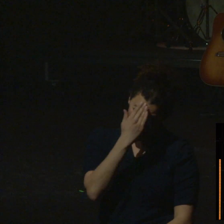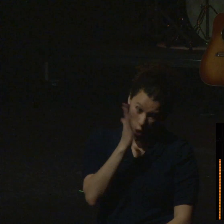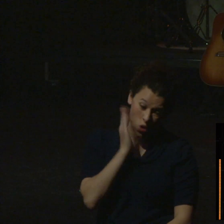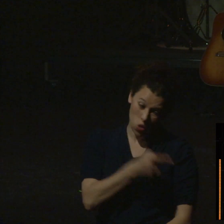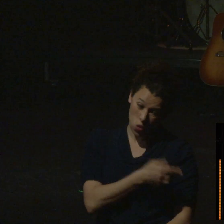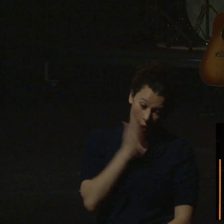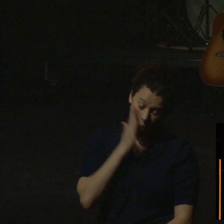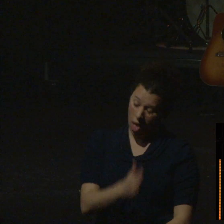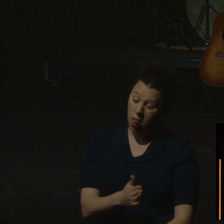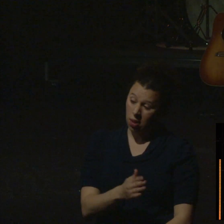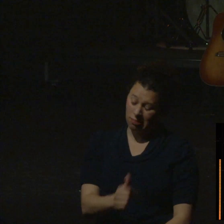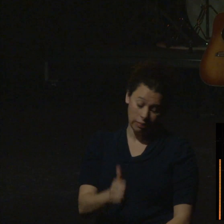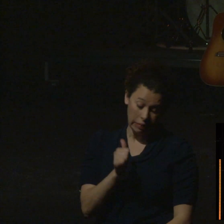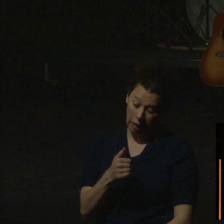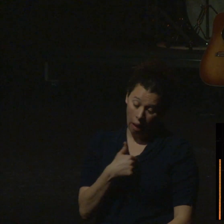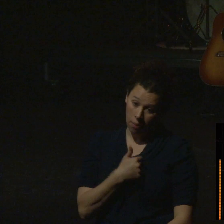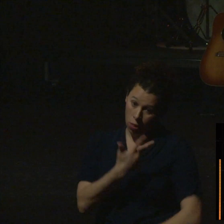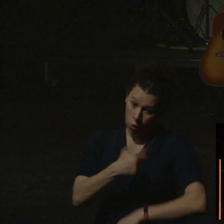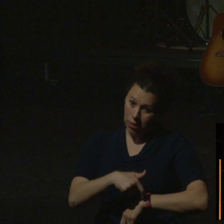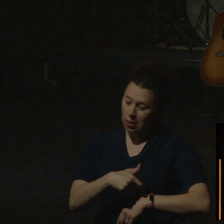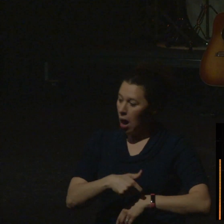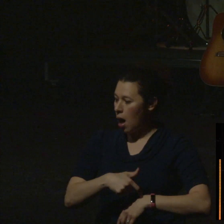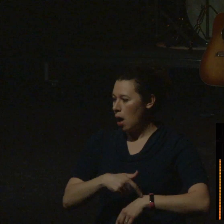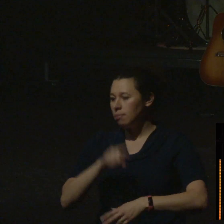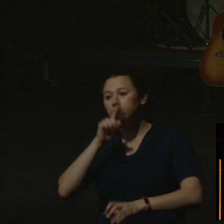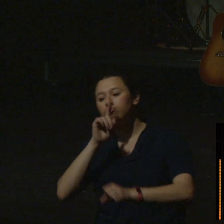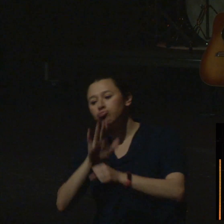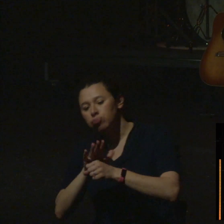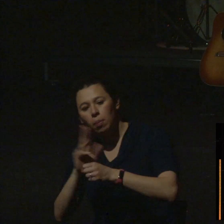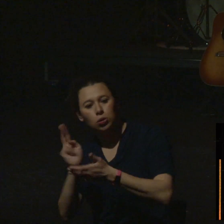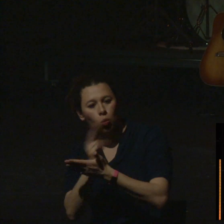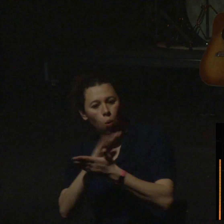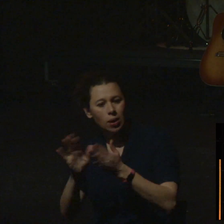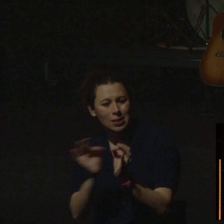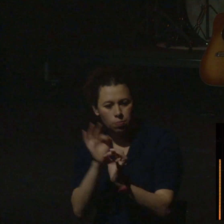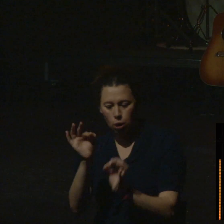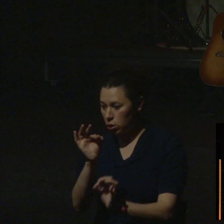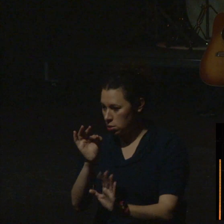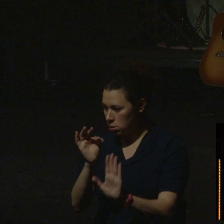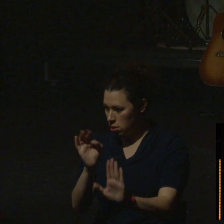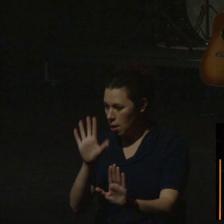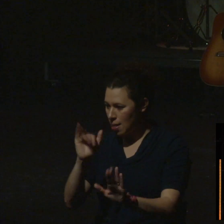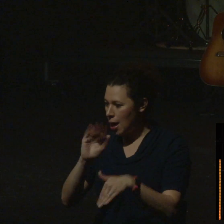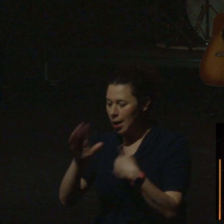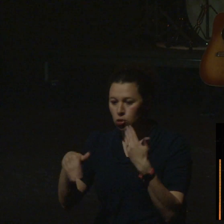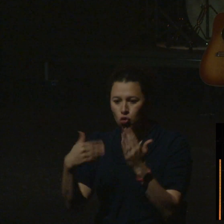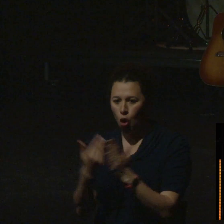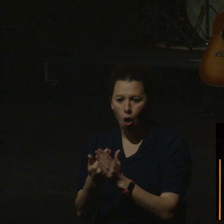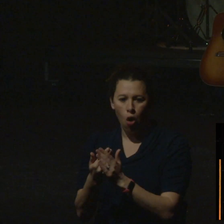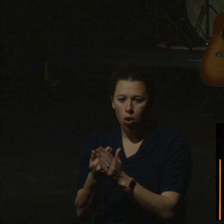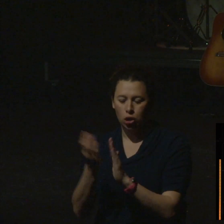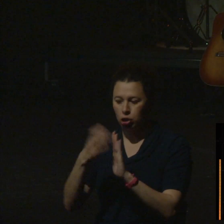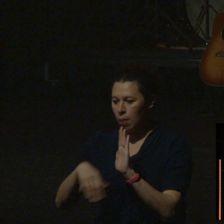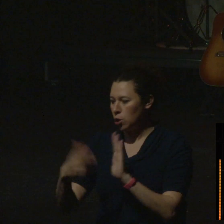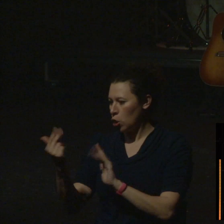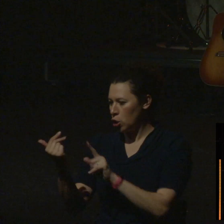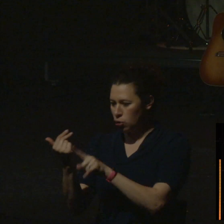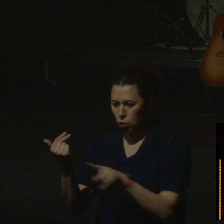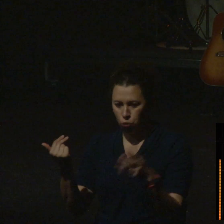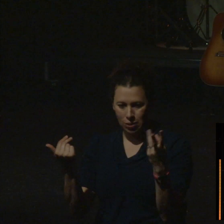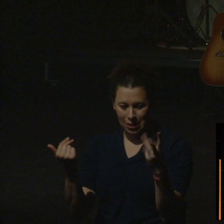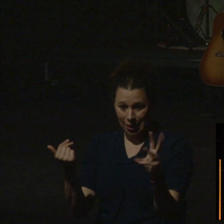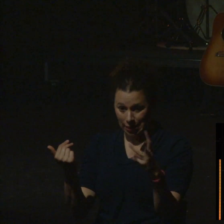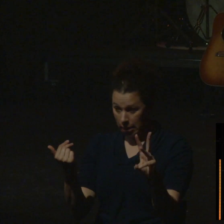all of this stuff is happening. He promises the Holy Spirit. This is all in the previous chapters, like 13 through 16. And